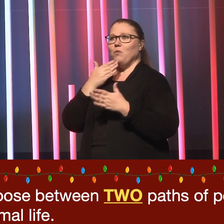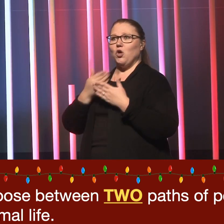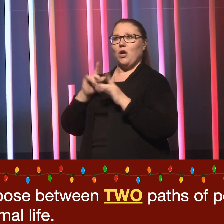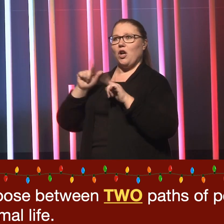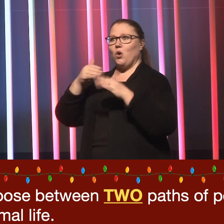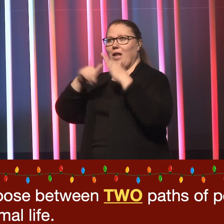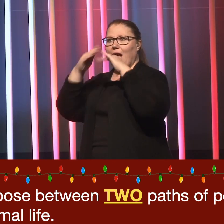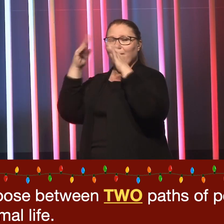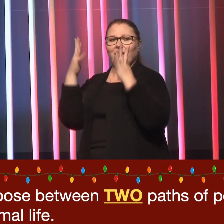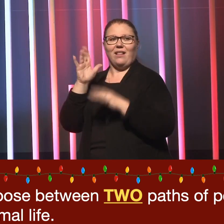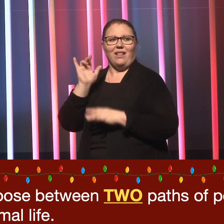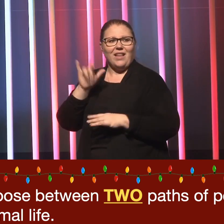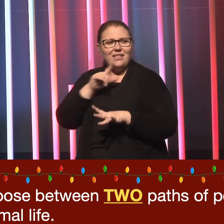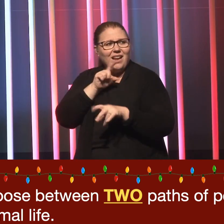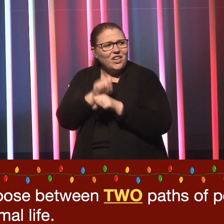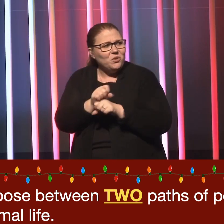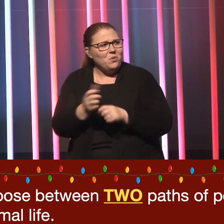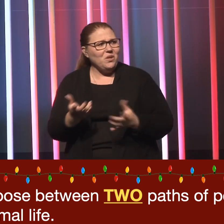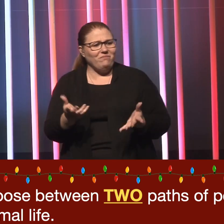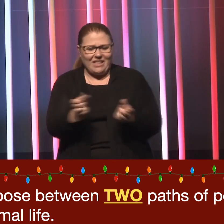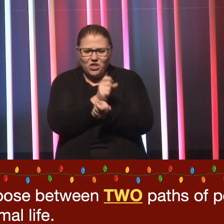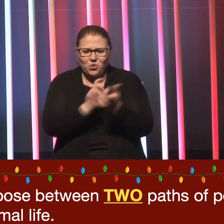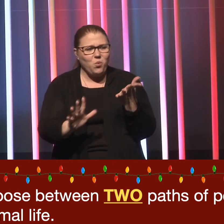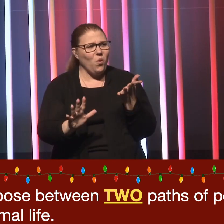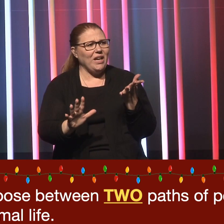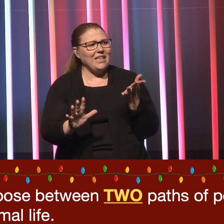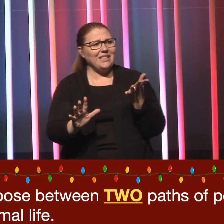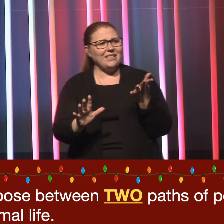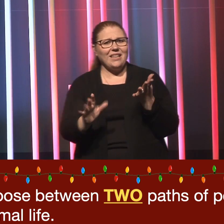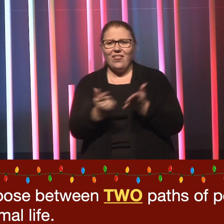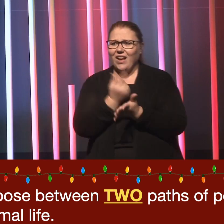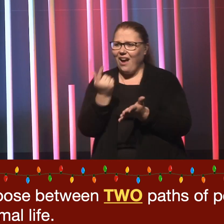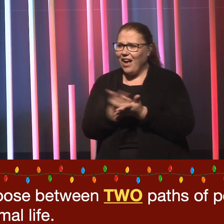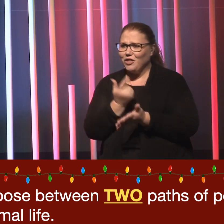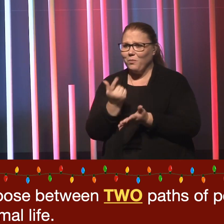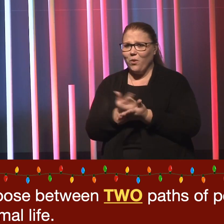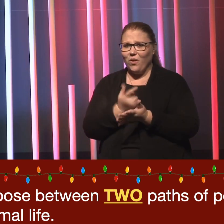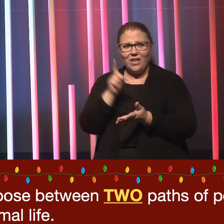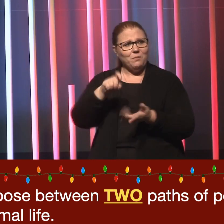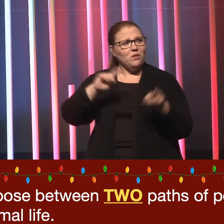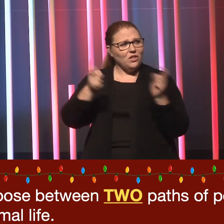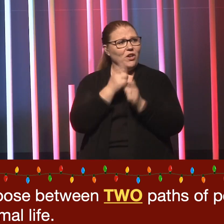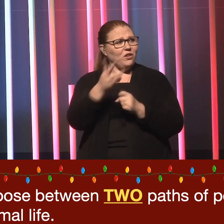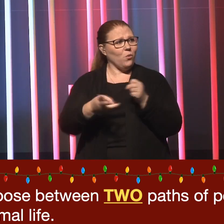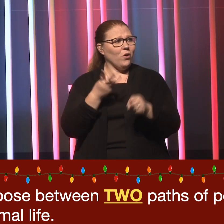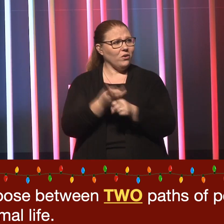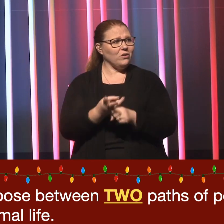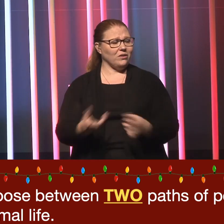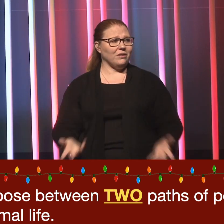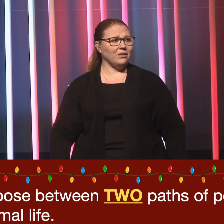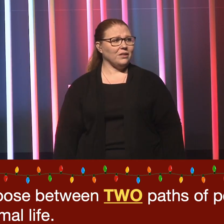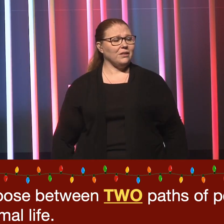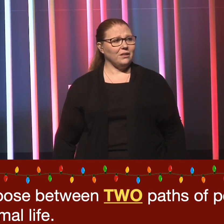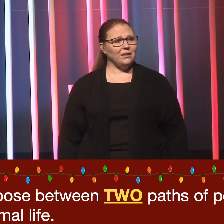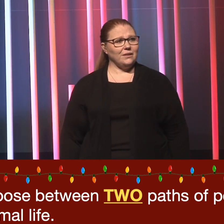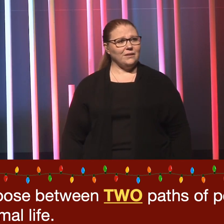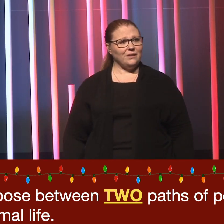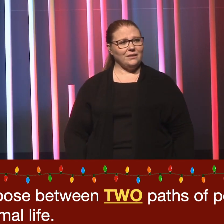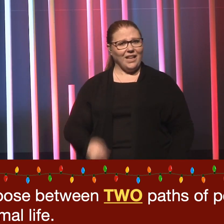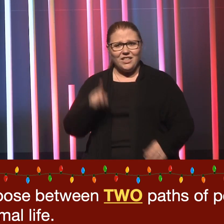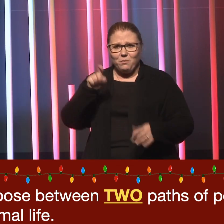an actual, it destroys the very gospel that is meant to change the world. That's meant to